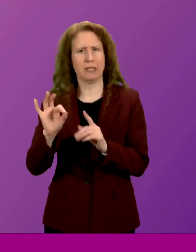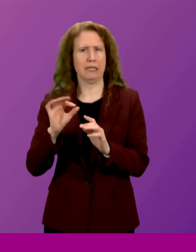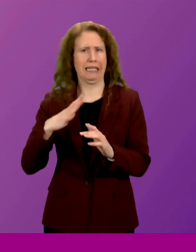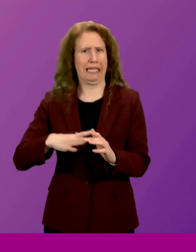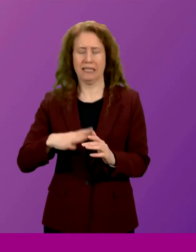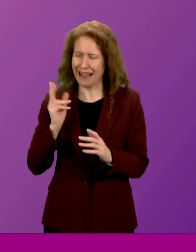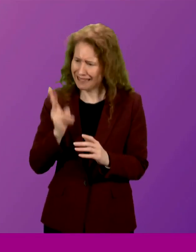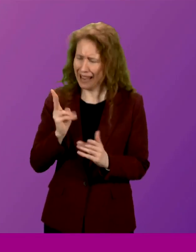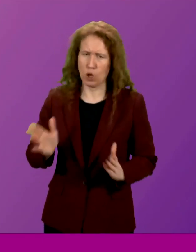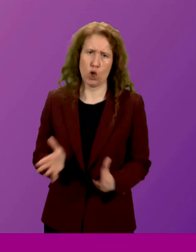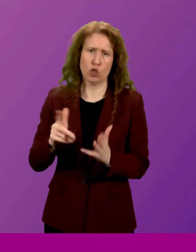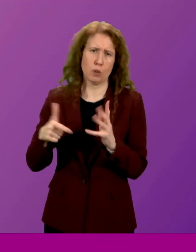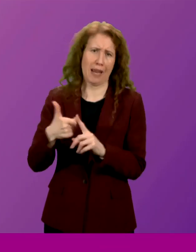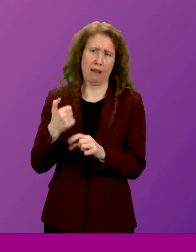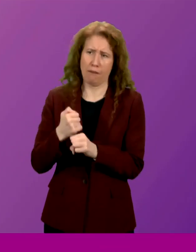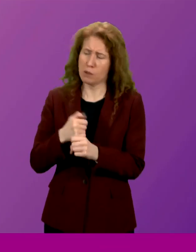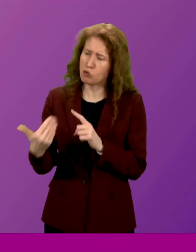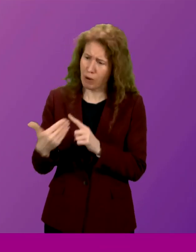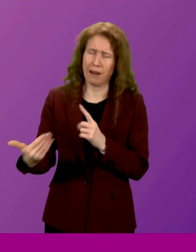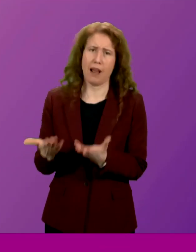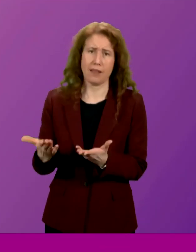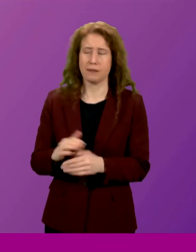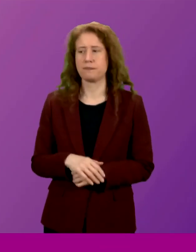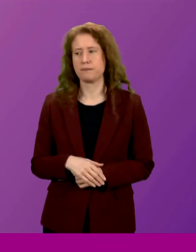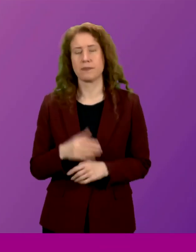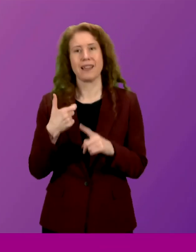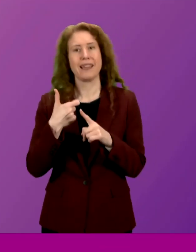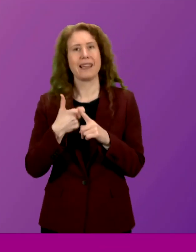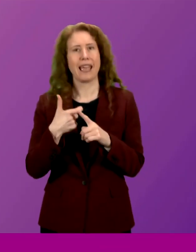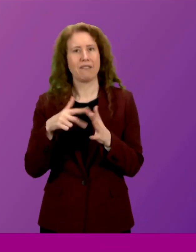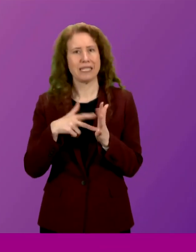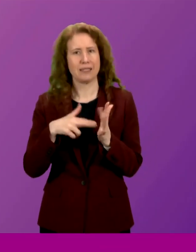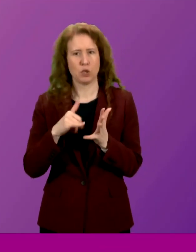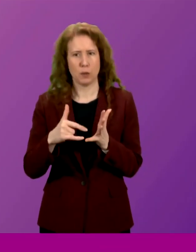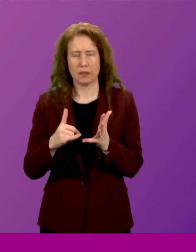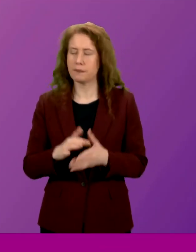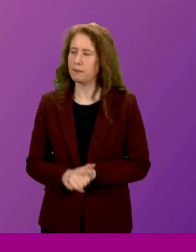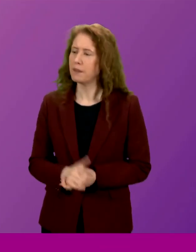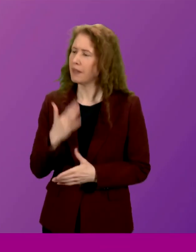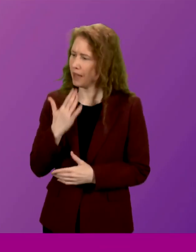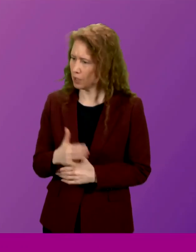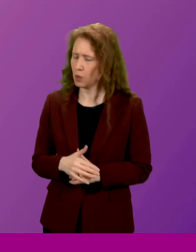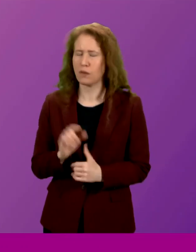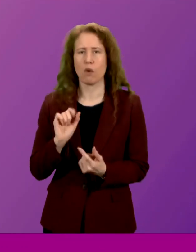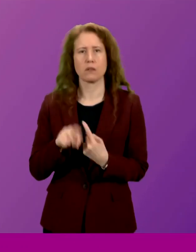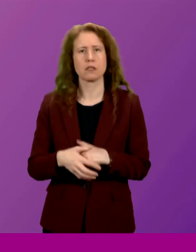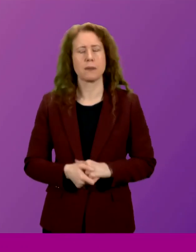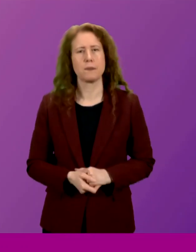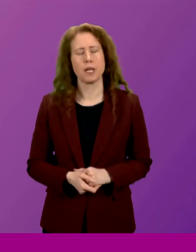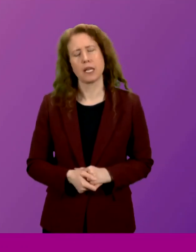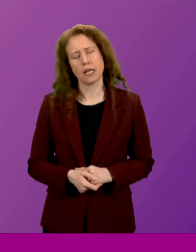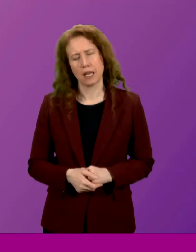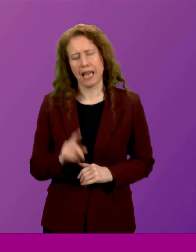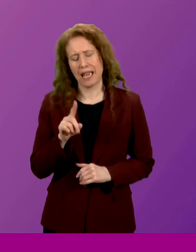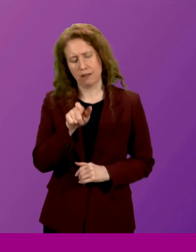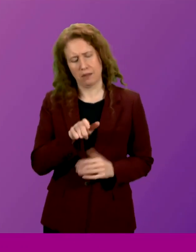the United Kingdom Government to finally recognise that. Kevin Stewart. Thank you, Presiding Officer, and I thank the First Minister for his answer. It was